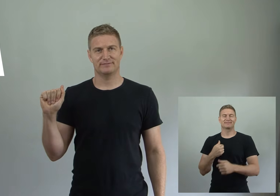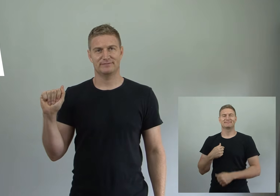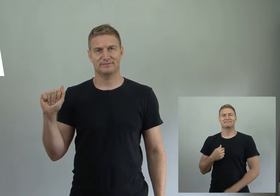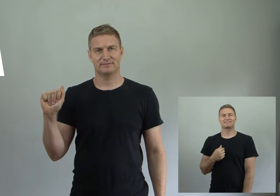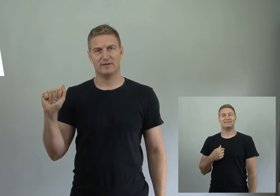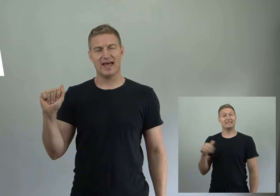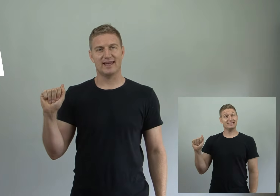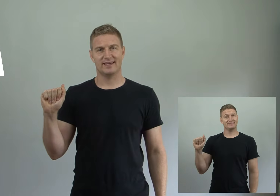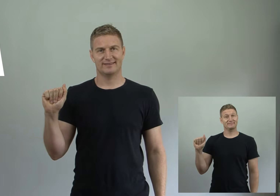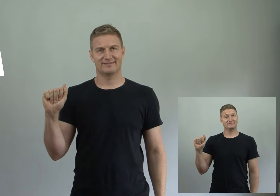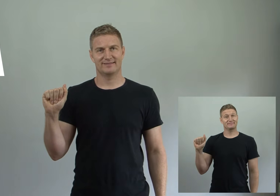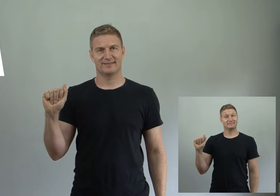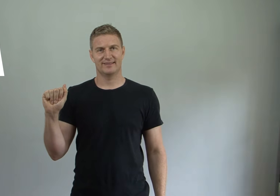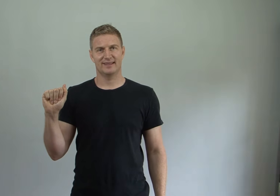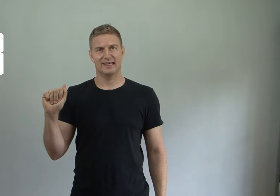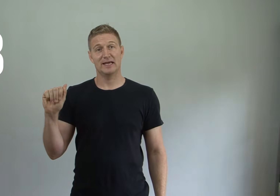follow. A,